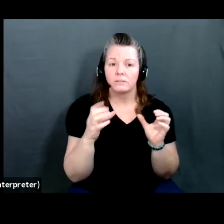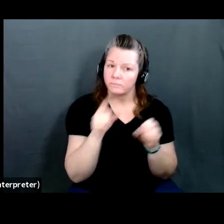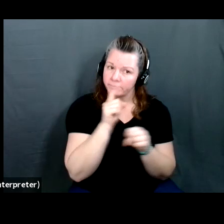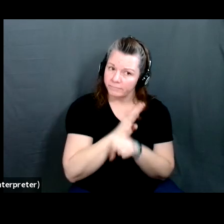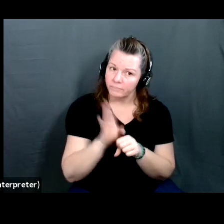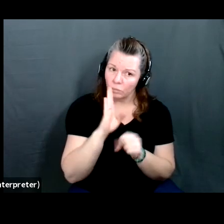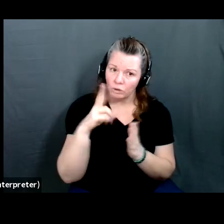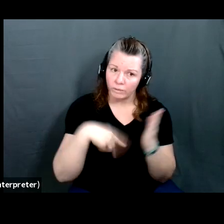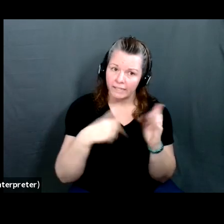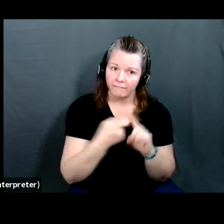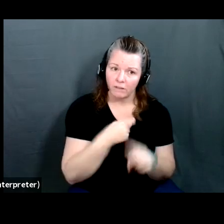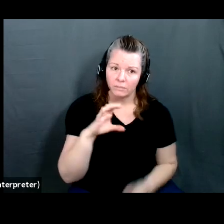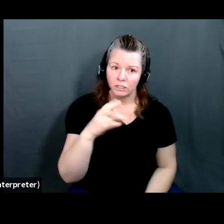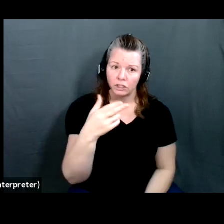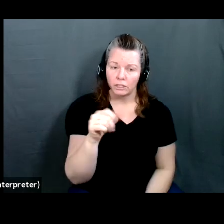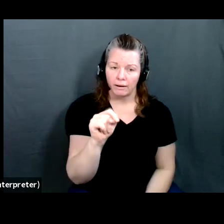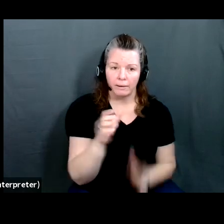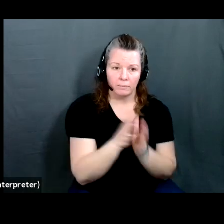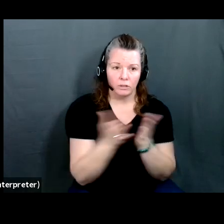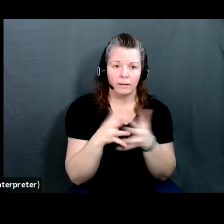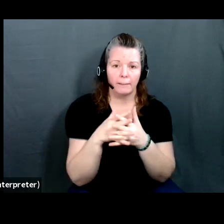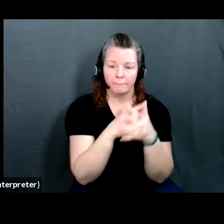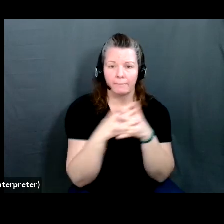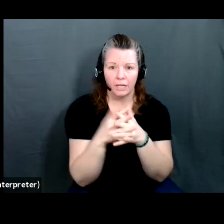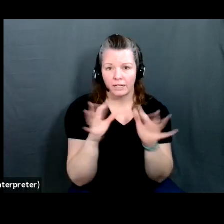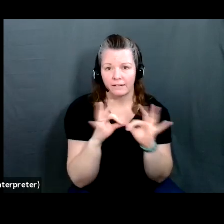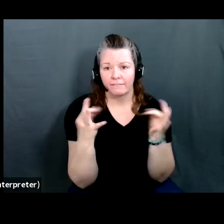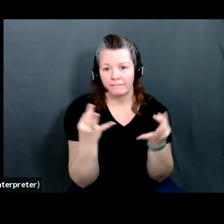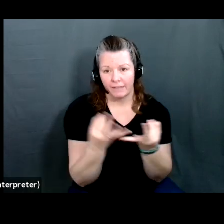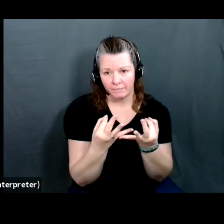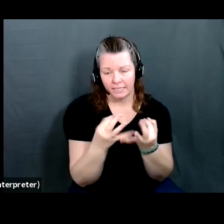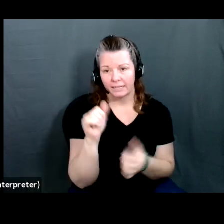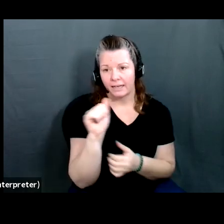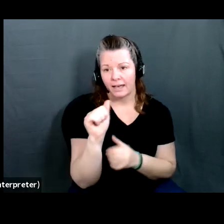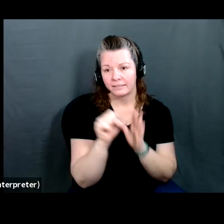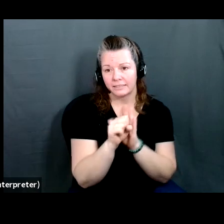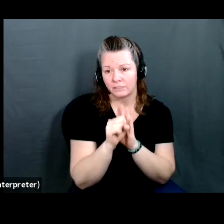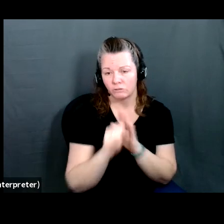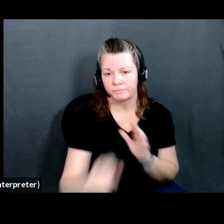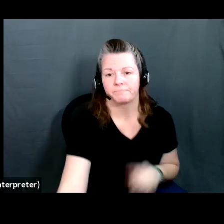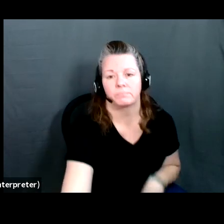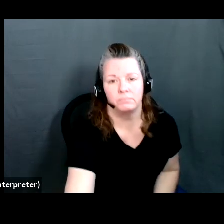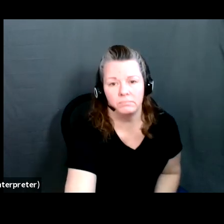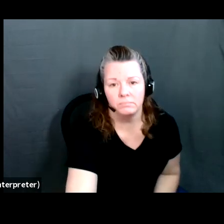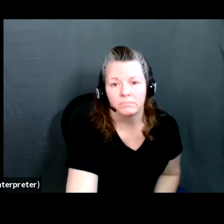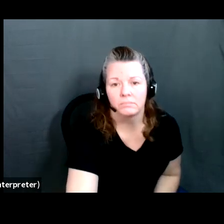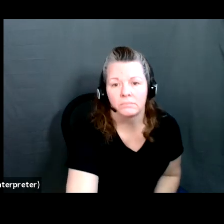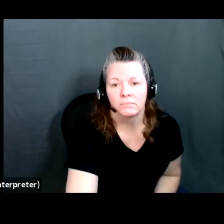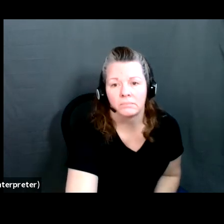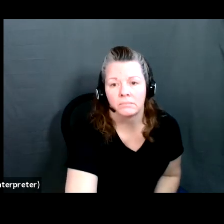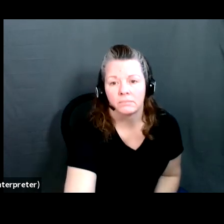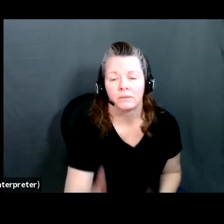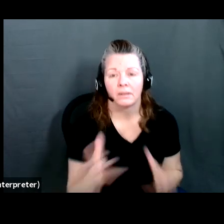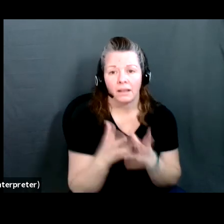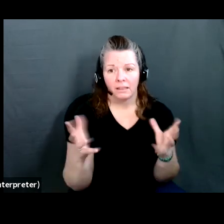my chapbook, American Family, A Syndrome. And a lot of the poems are written in